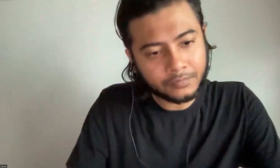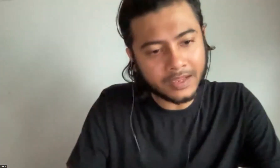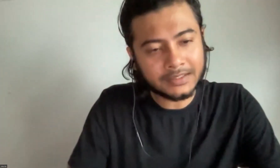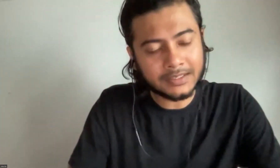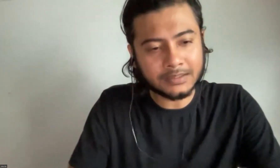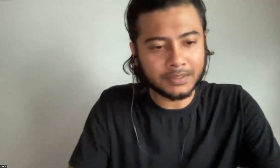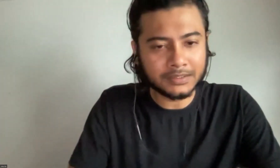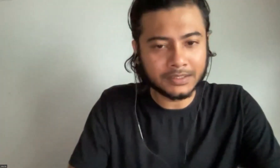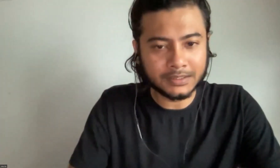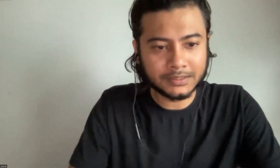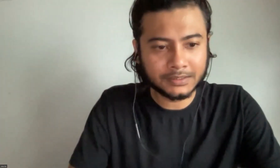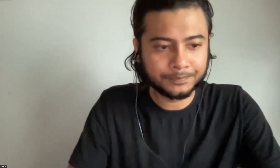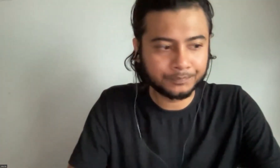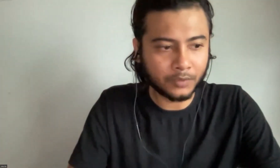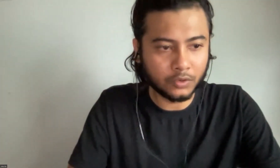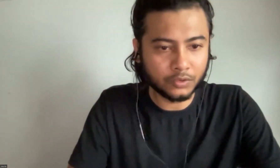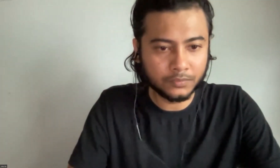Yes, yes, Oh. Mataji. All good.